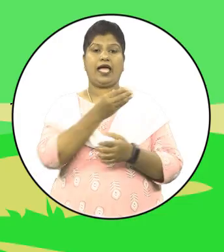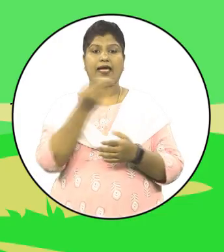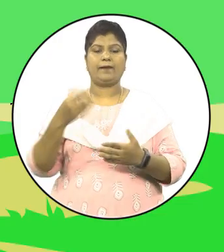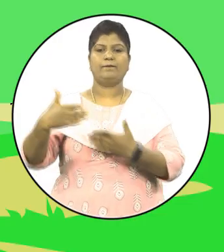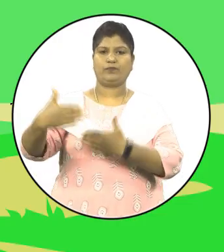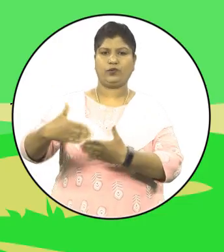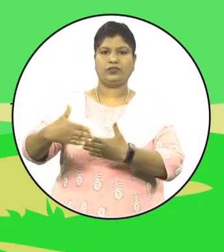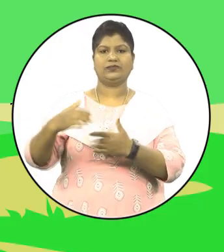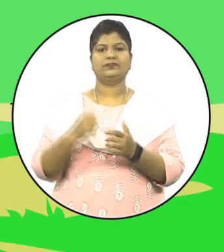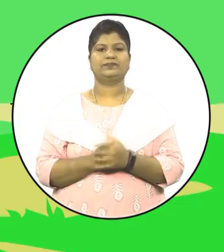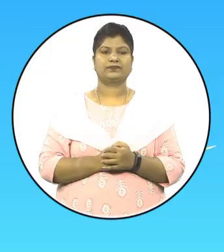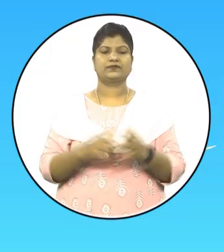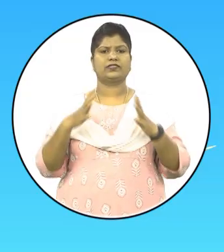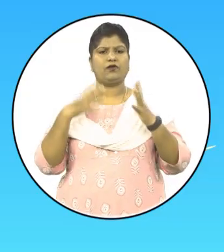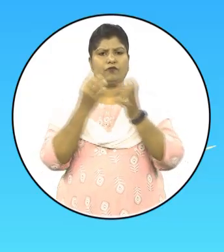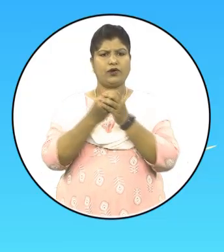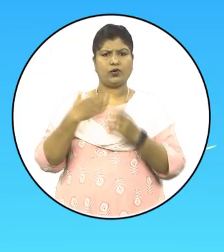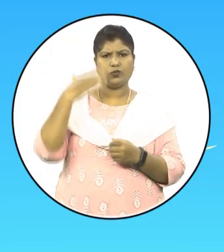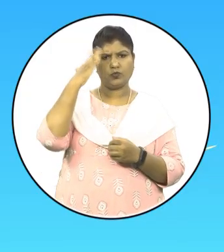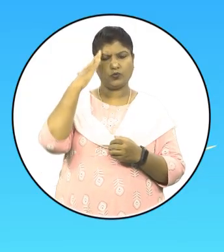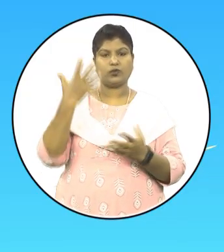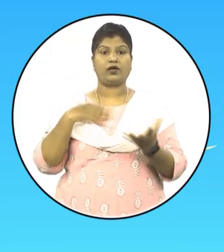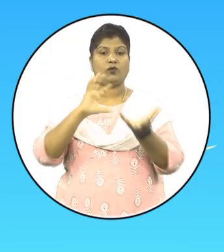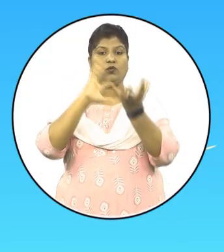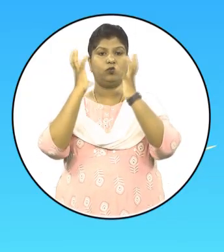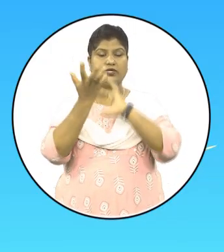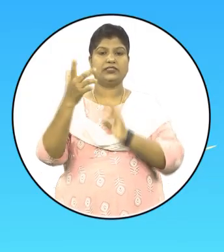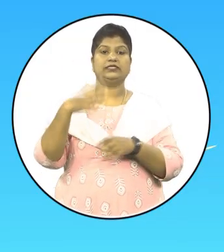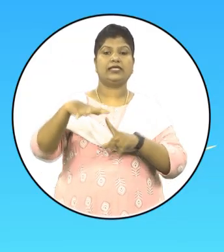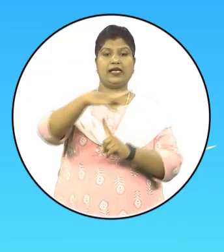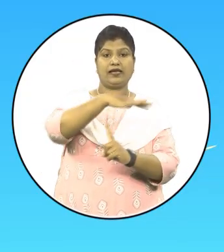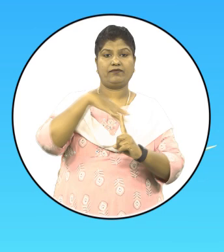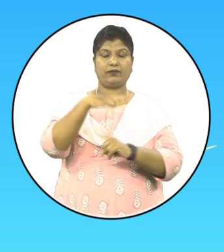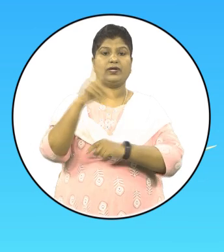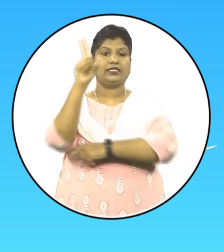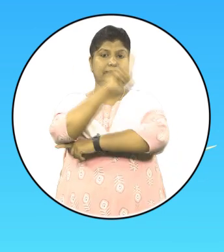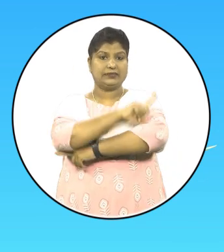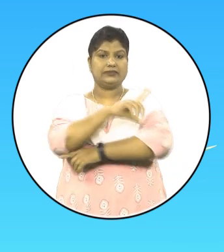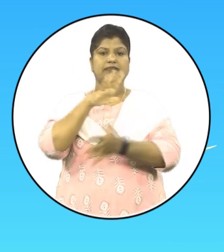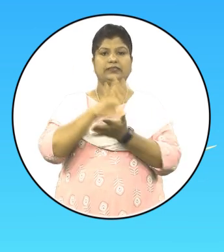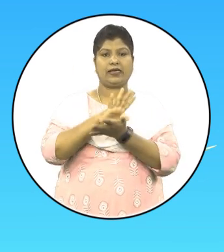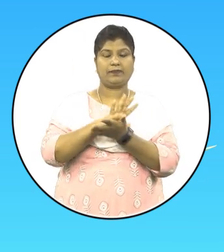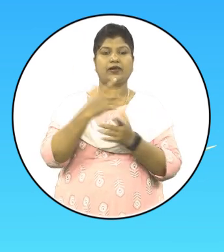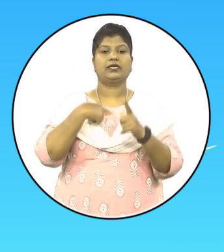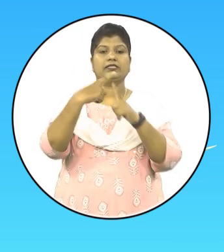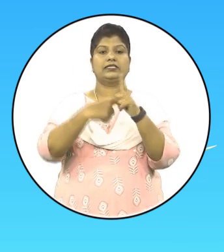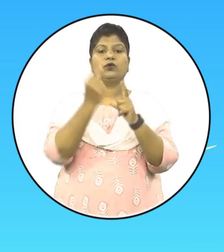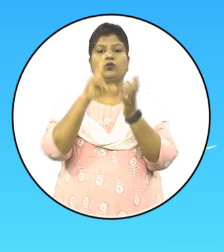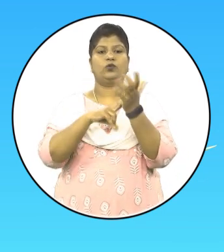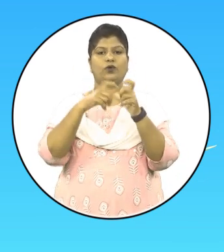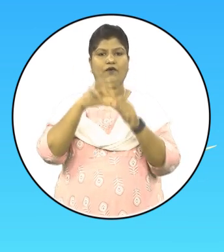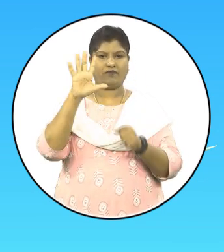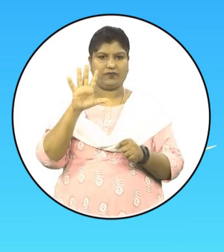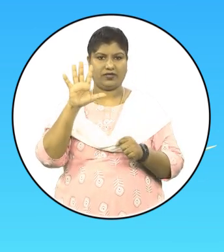them. We know about World's Environment Day celebrated on 5th June.